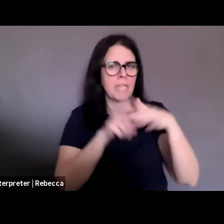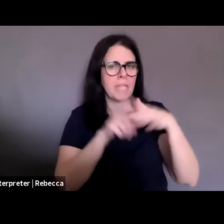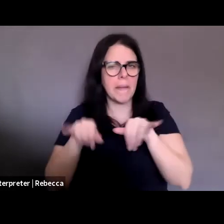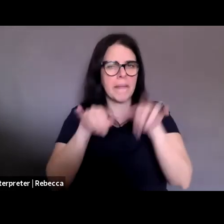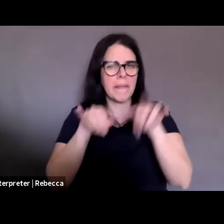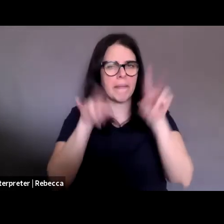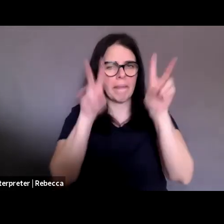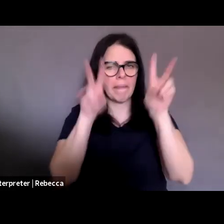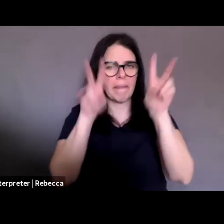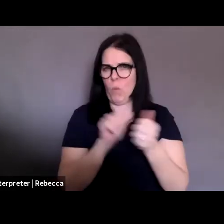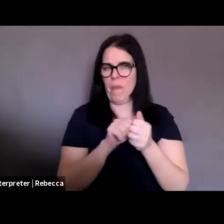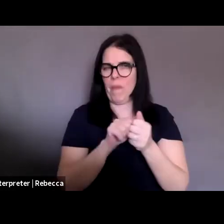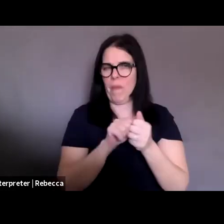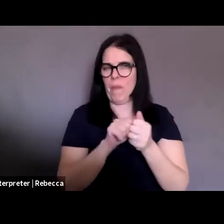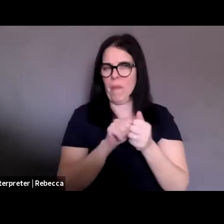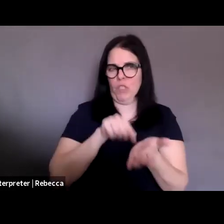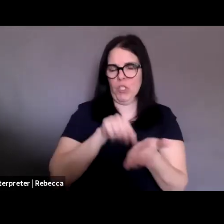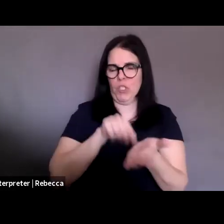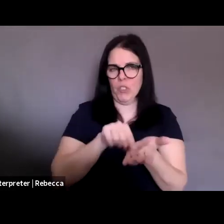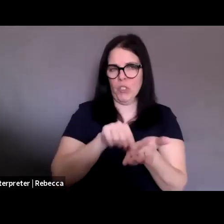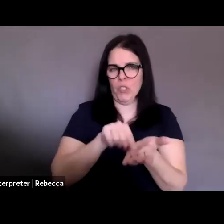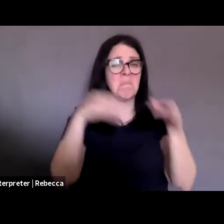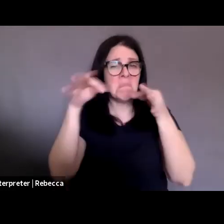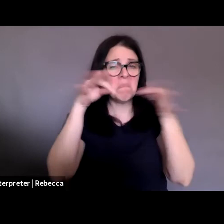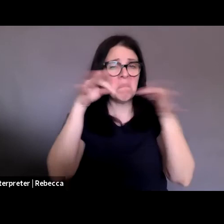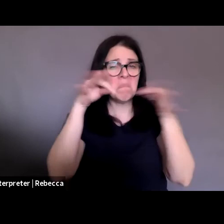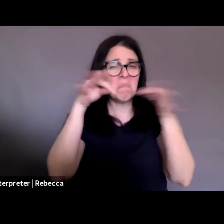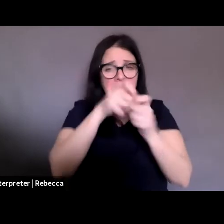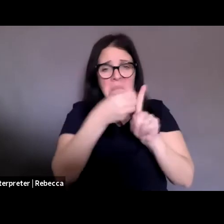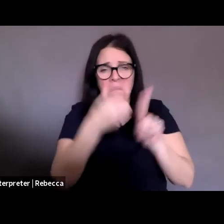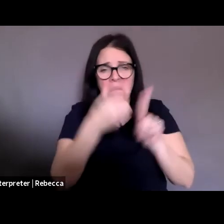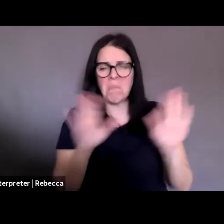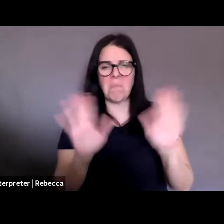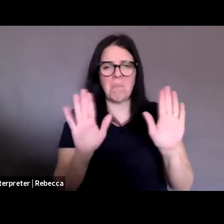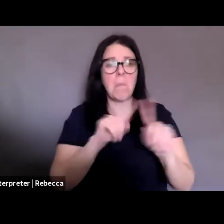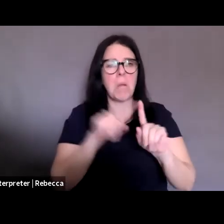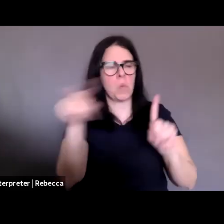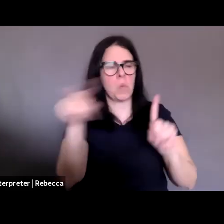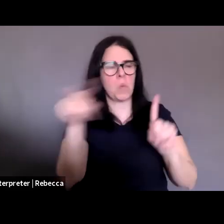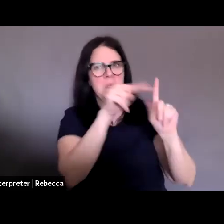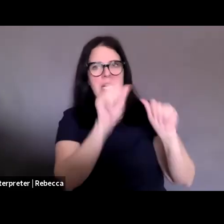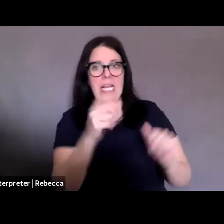through these. You can refer to them from this slide.